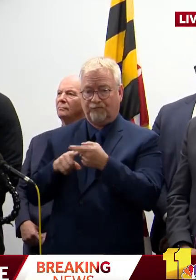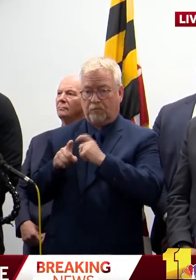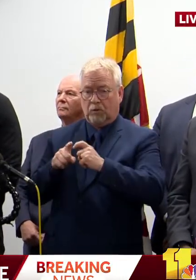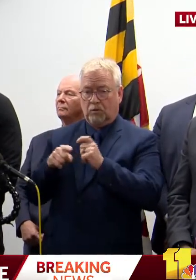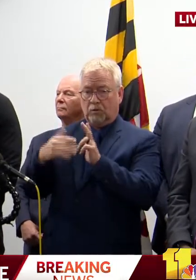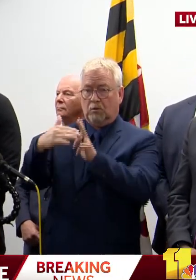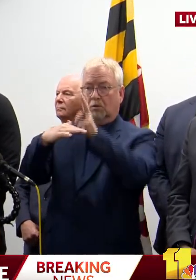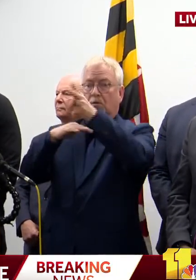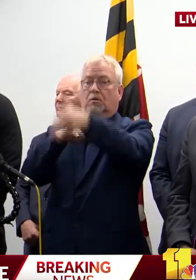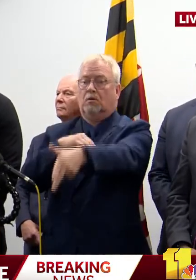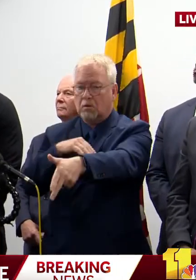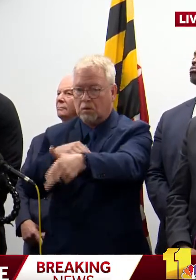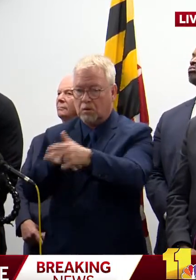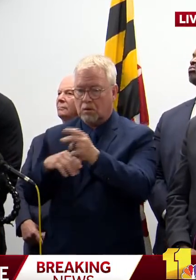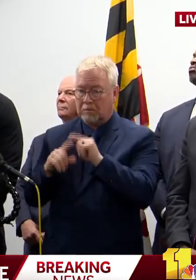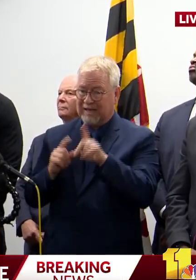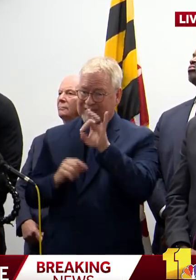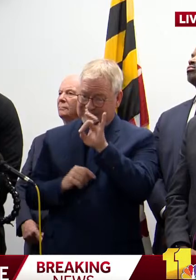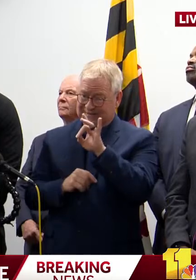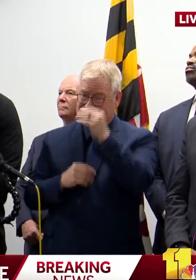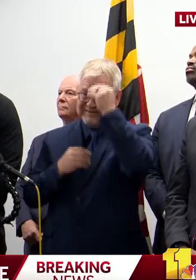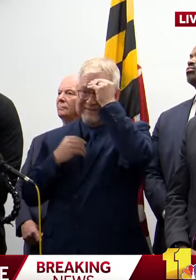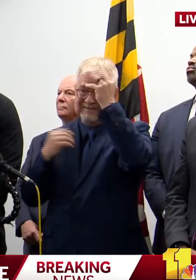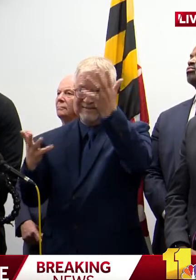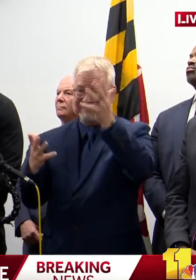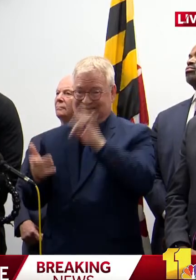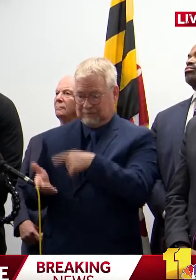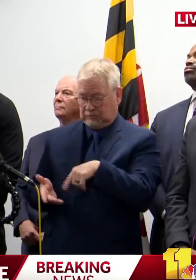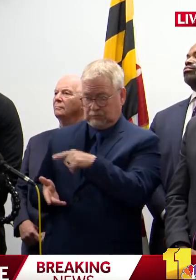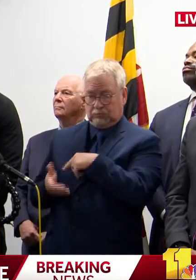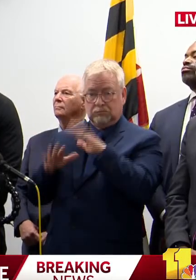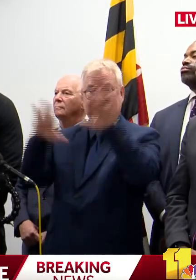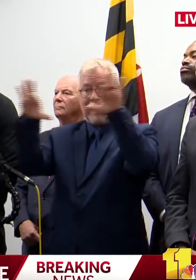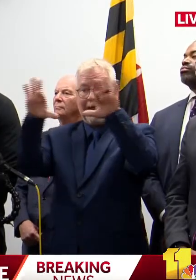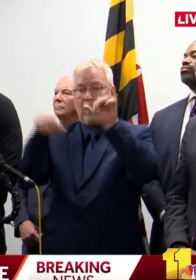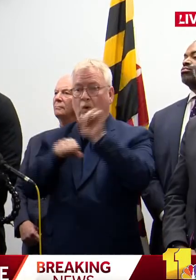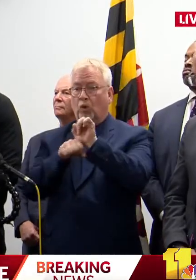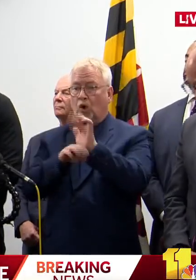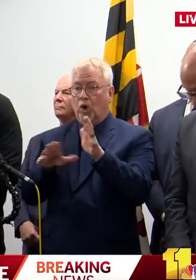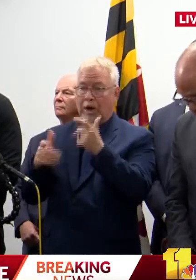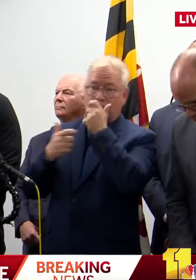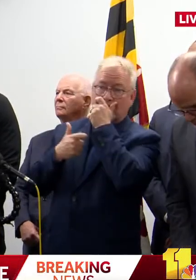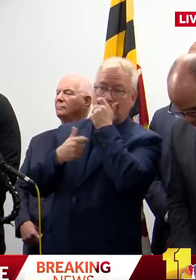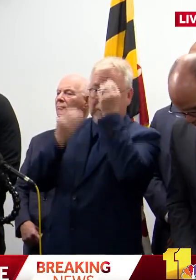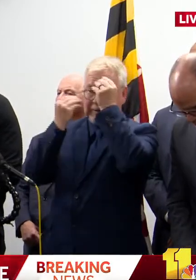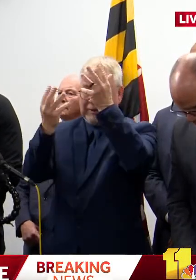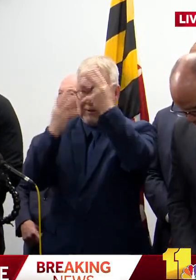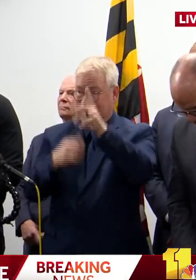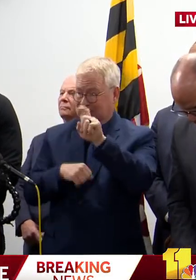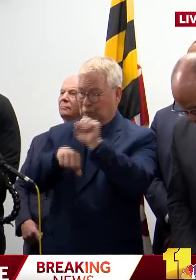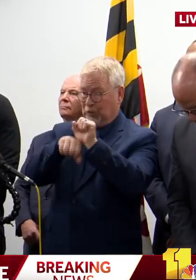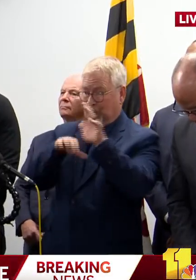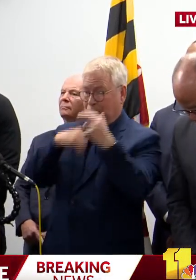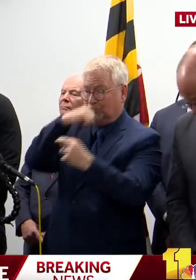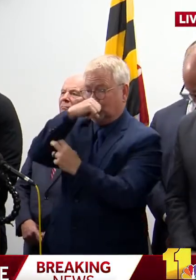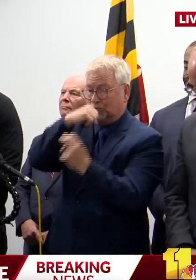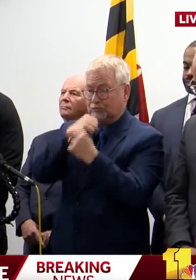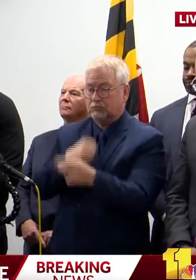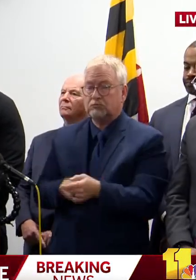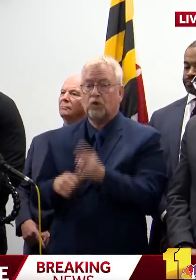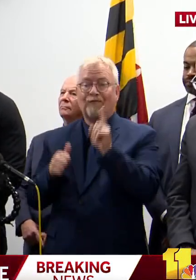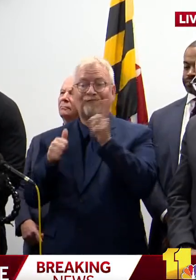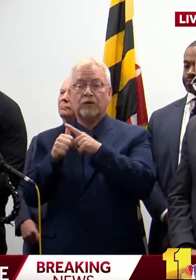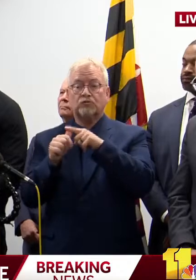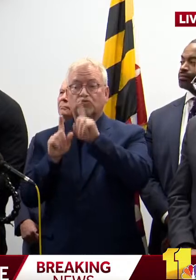able to be notified? Yes, so the first responders who, again, were really moved heroically after the first Mayday